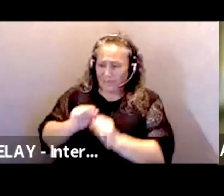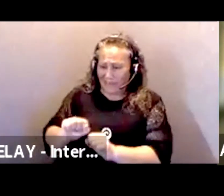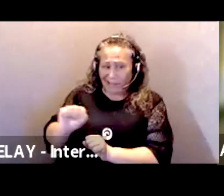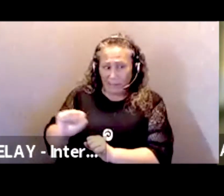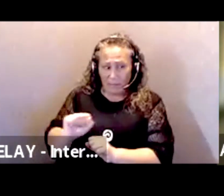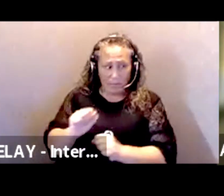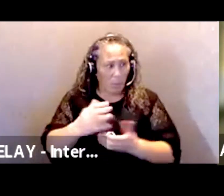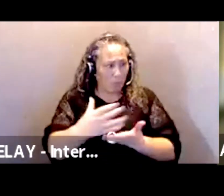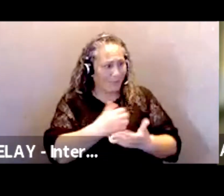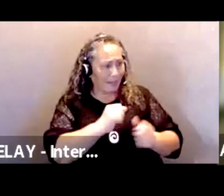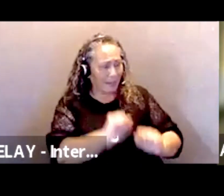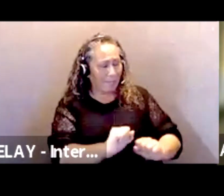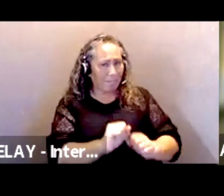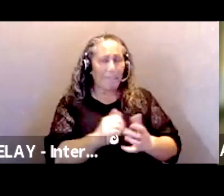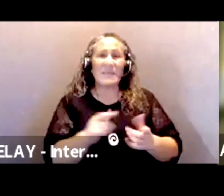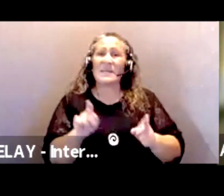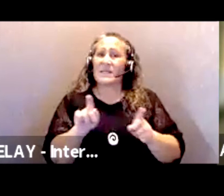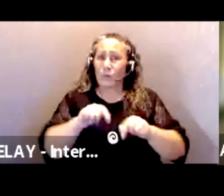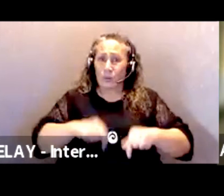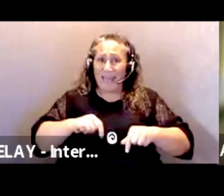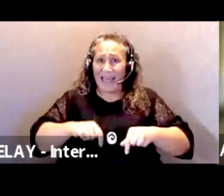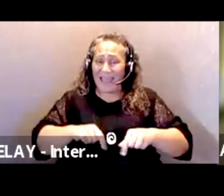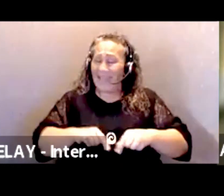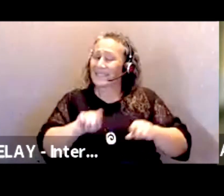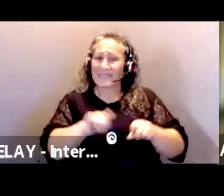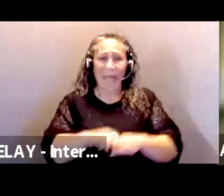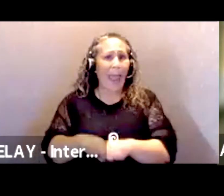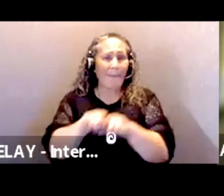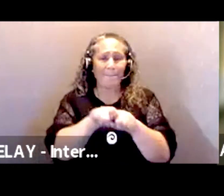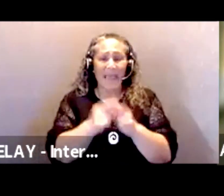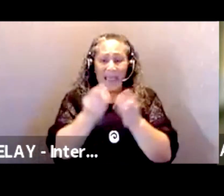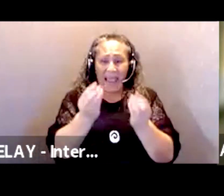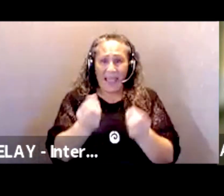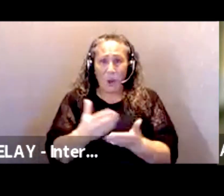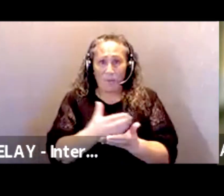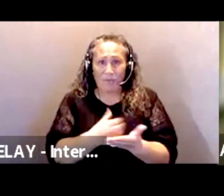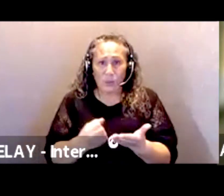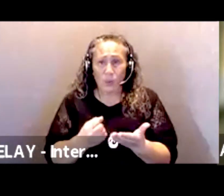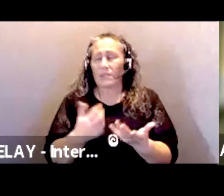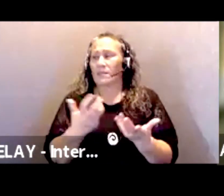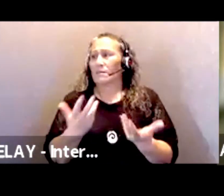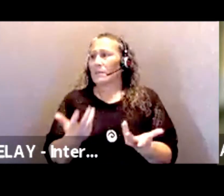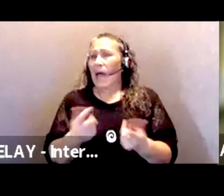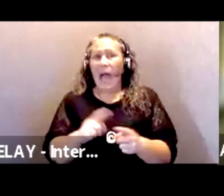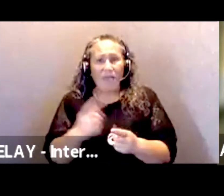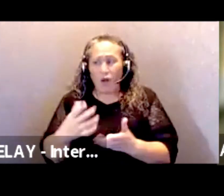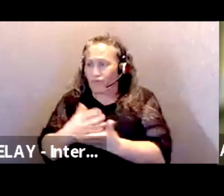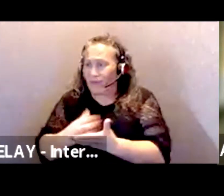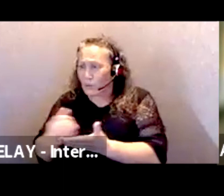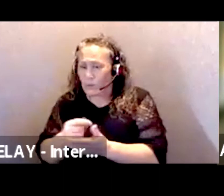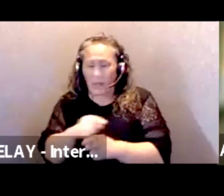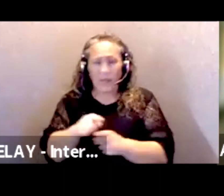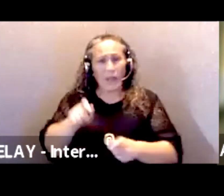that's no different this time. And that's economic resource, all of the other resources that people need